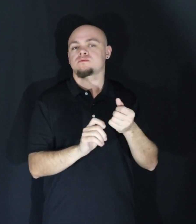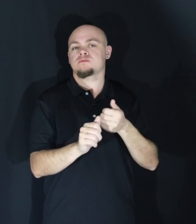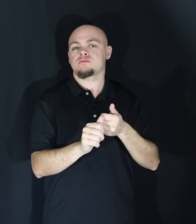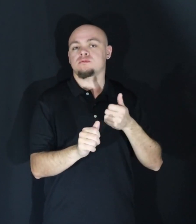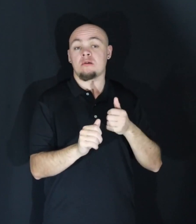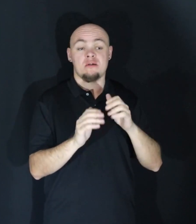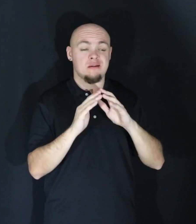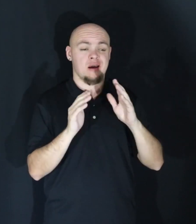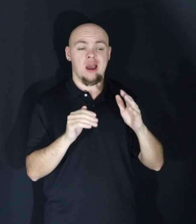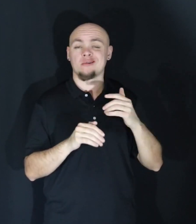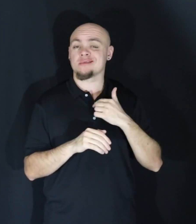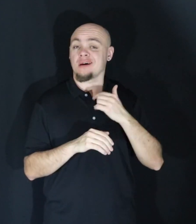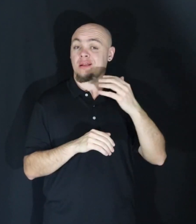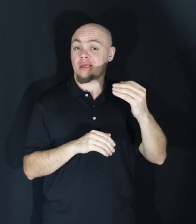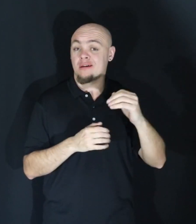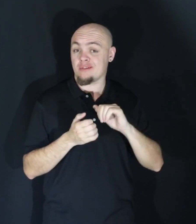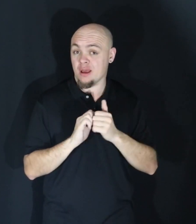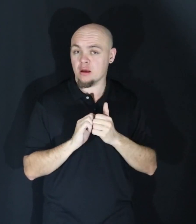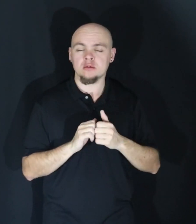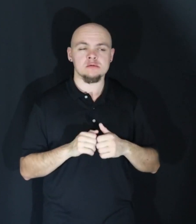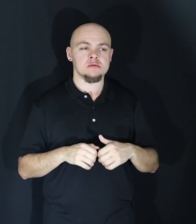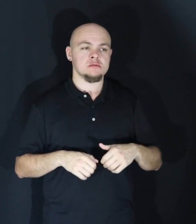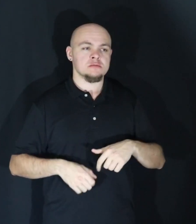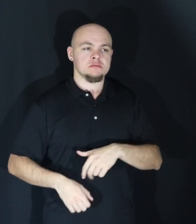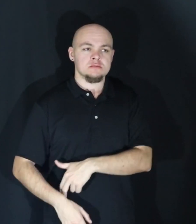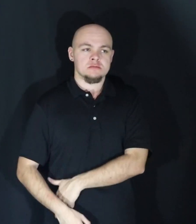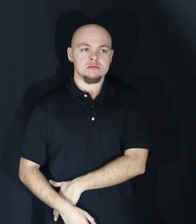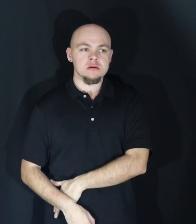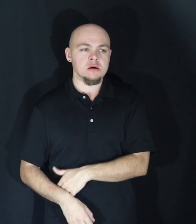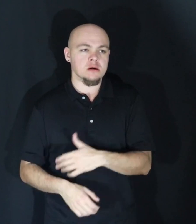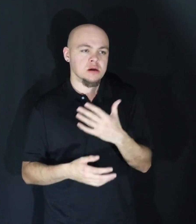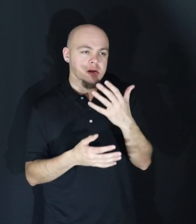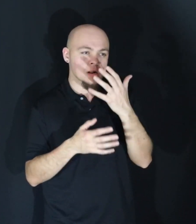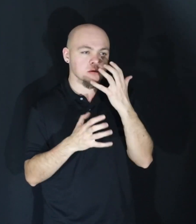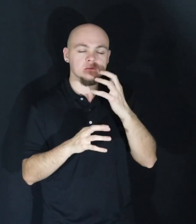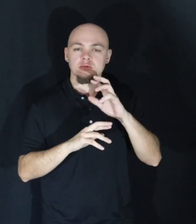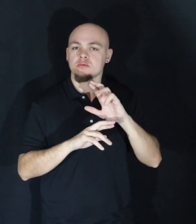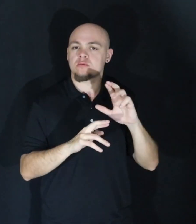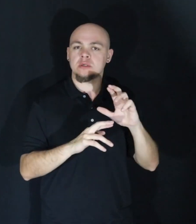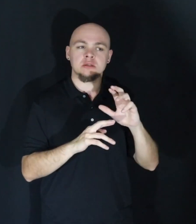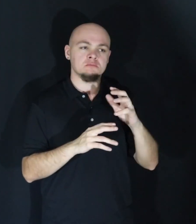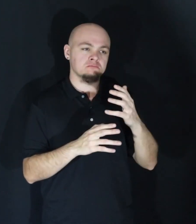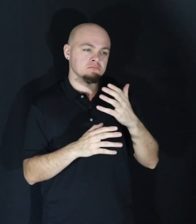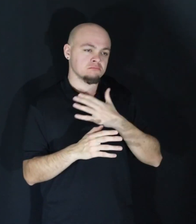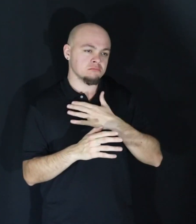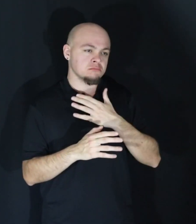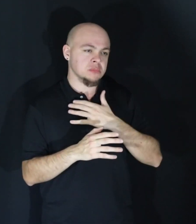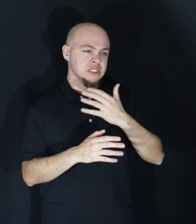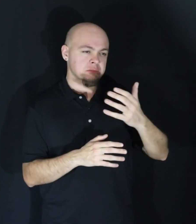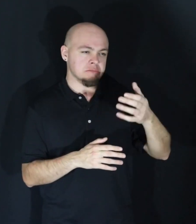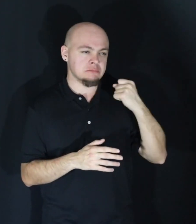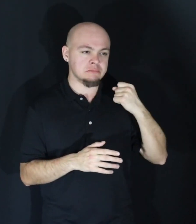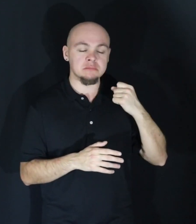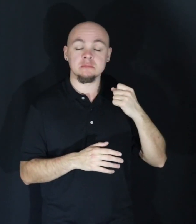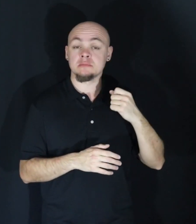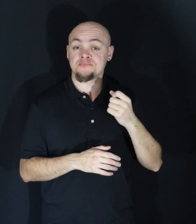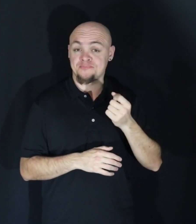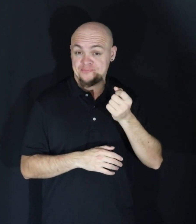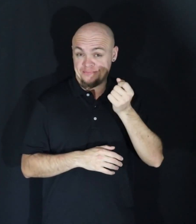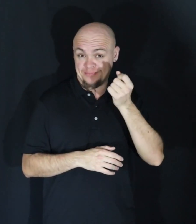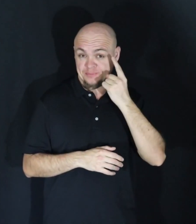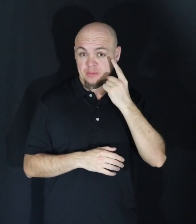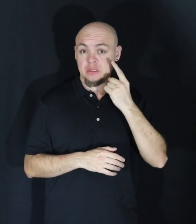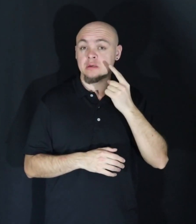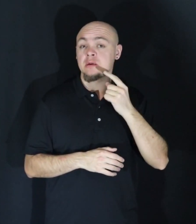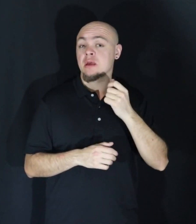house armed, angry, and determined to get back what was mine. So you see,